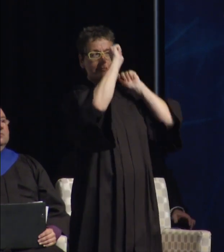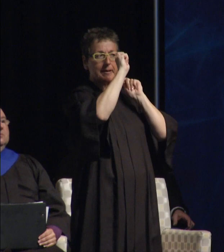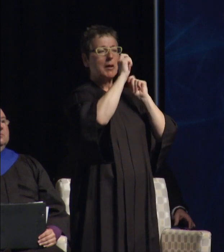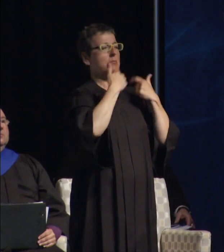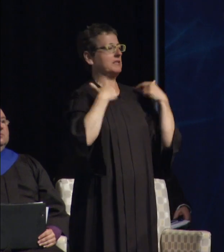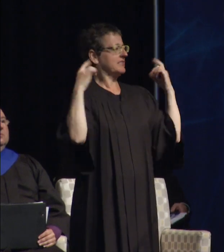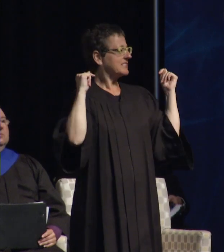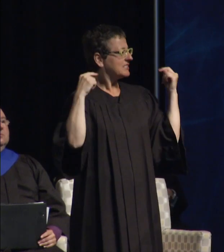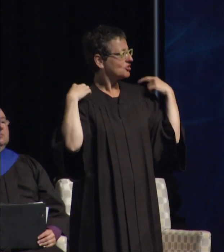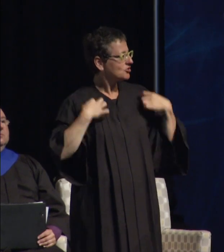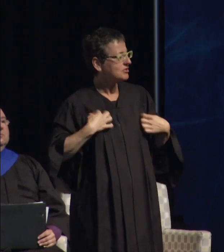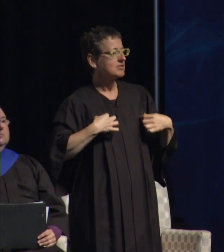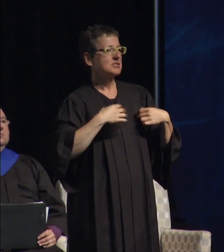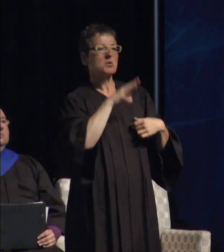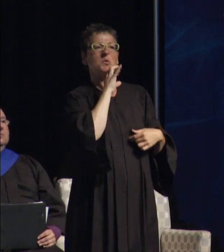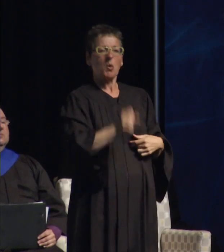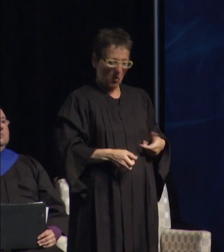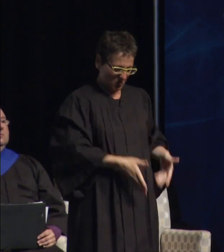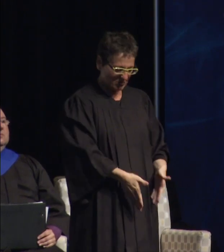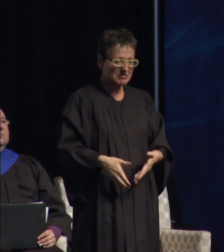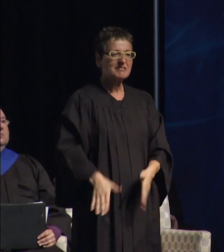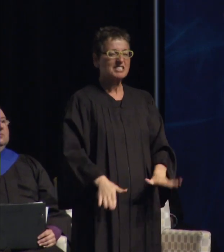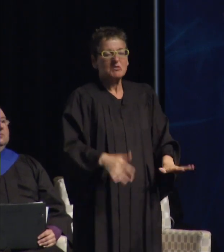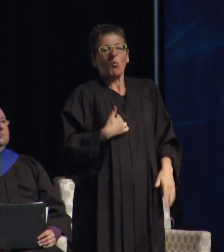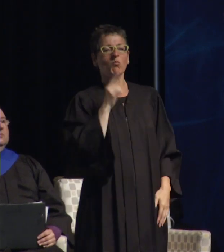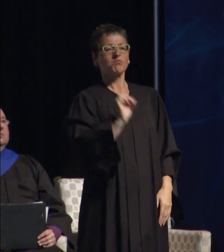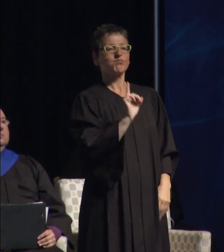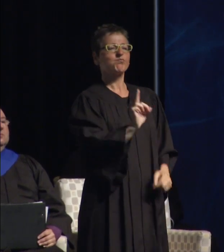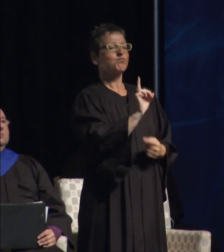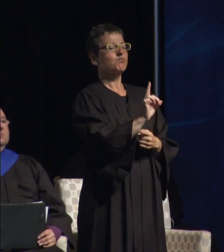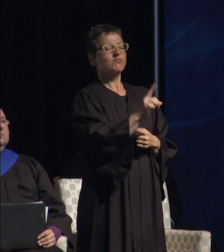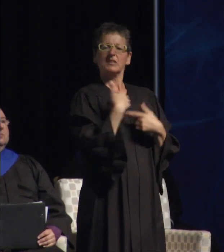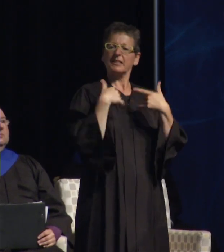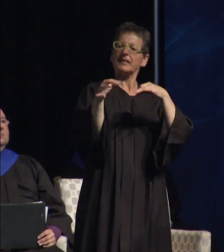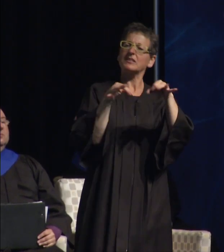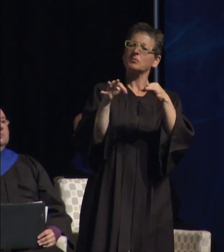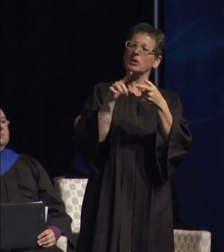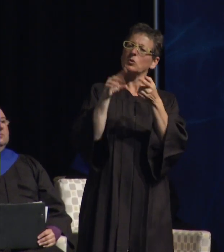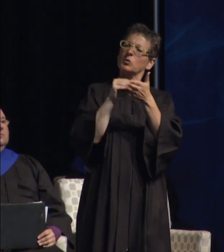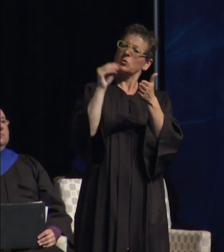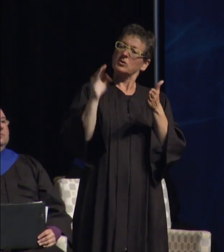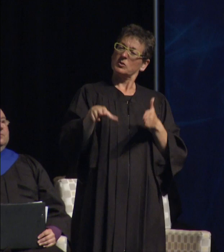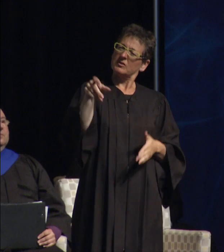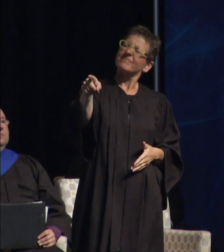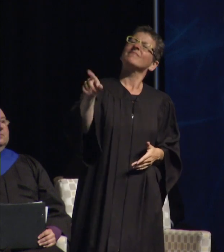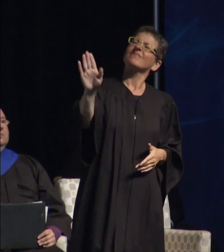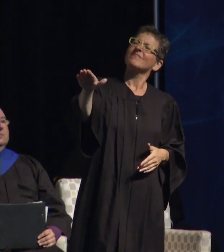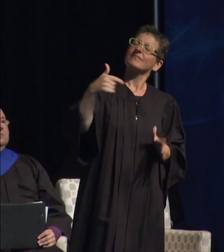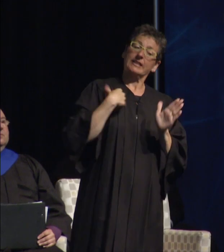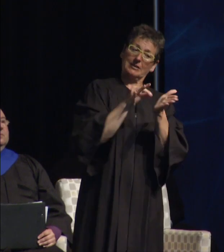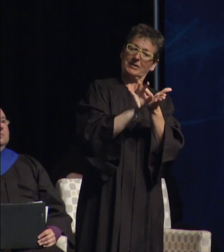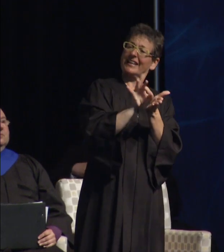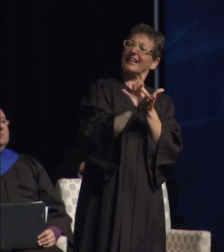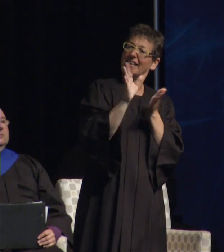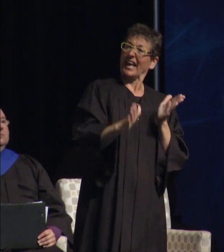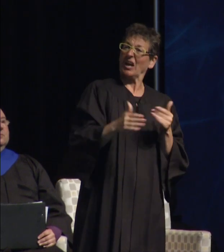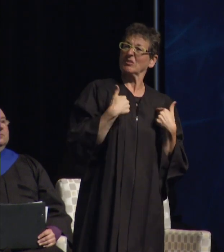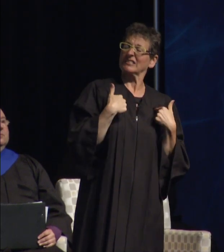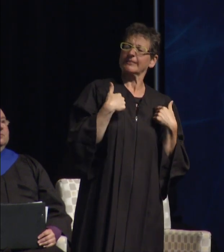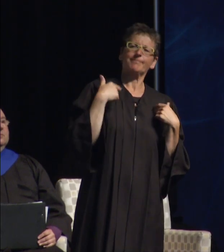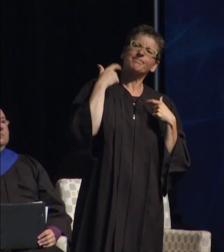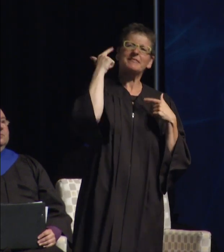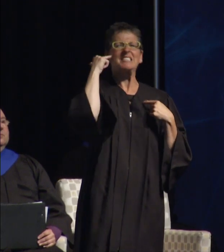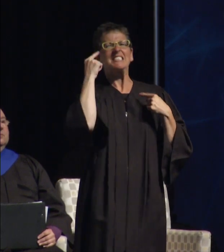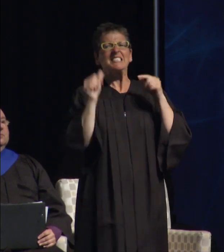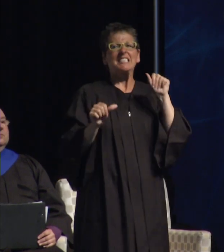t-shirt, an old pair of jeans, and I explained to my student host that I was an accountant looking to make